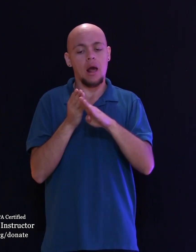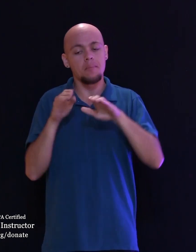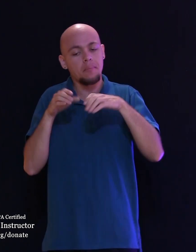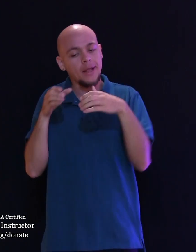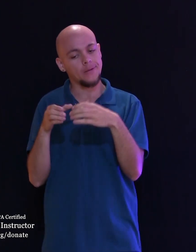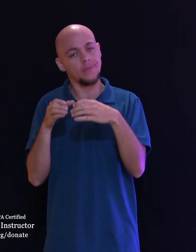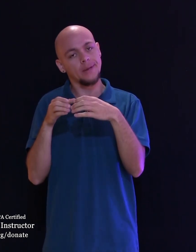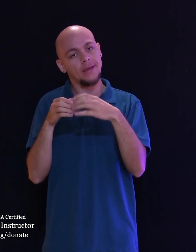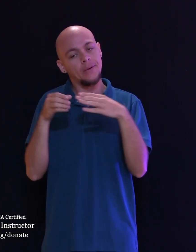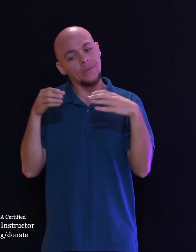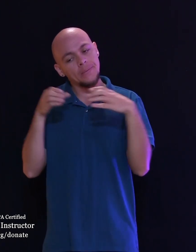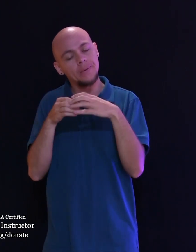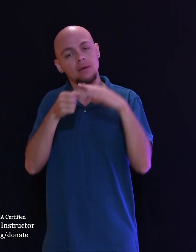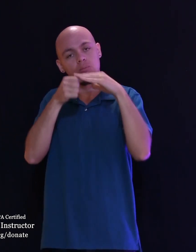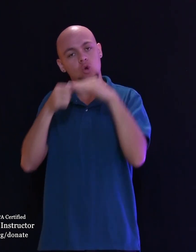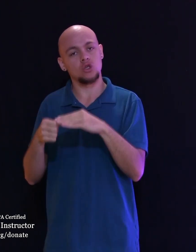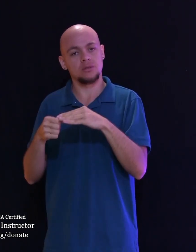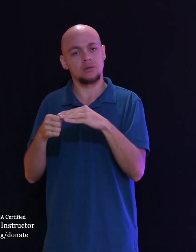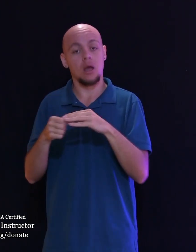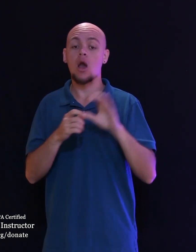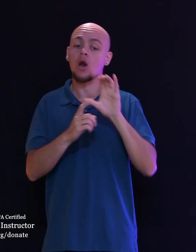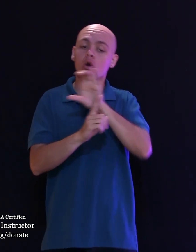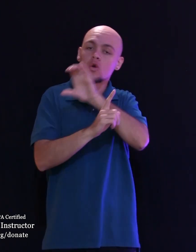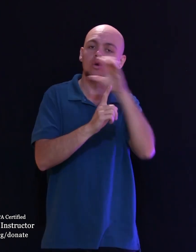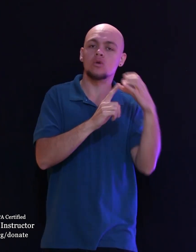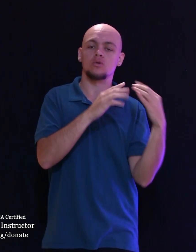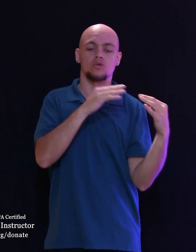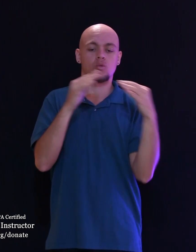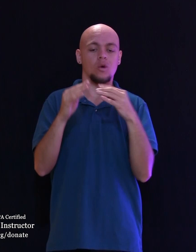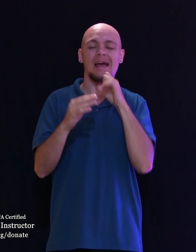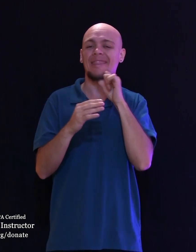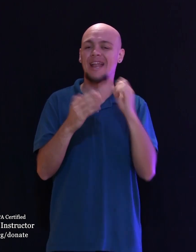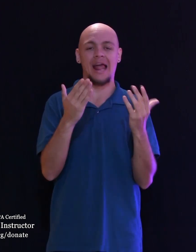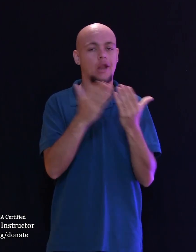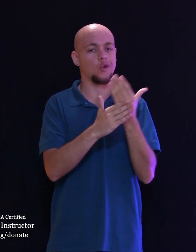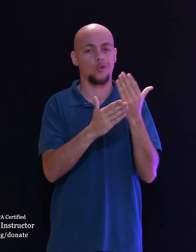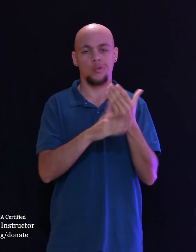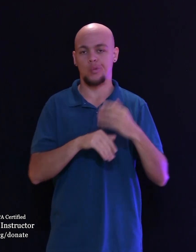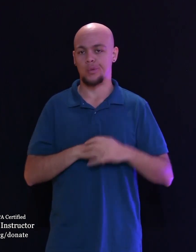minority. Culture wars are not new.